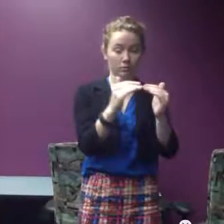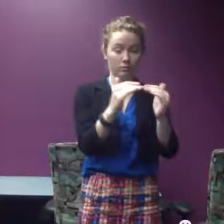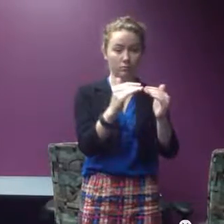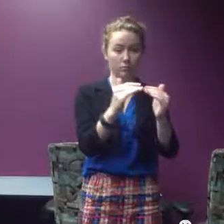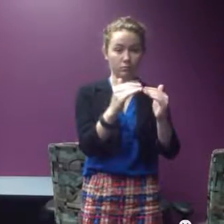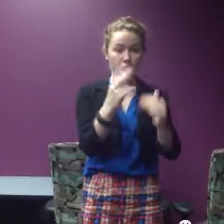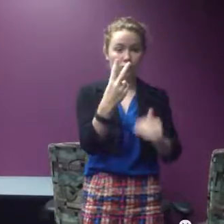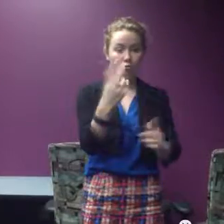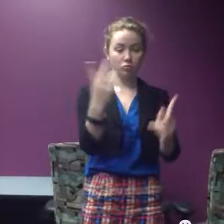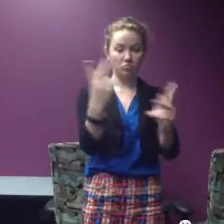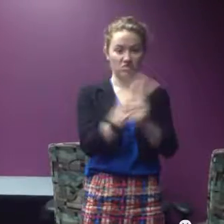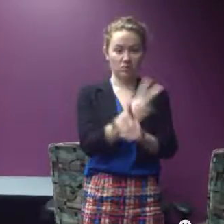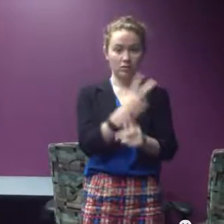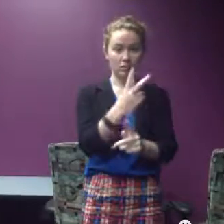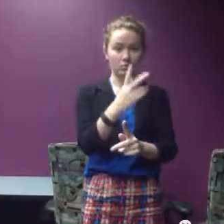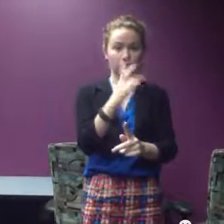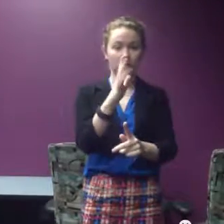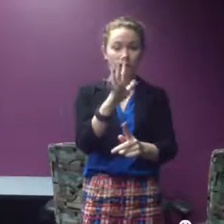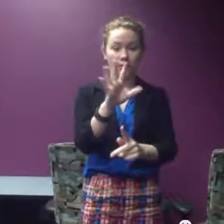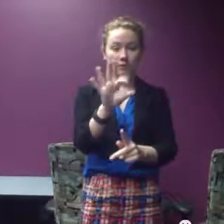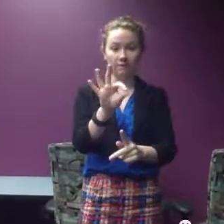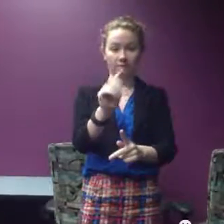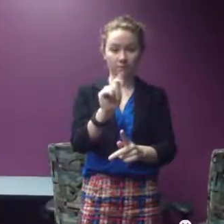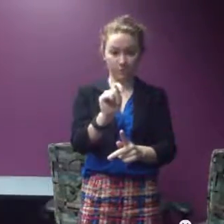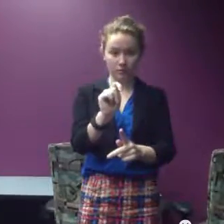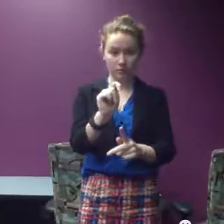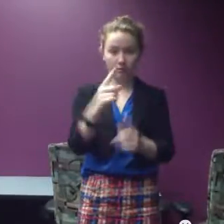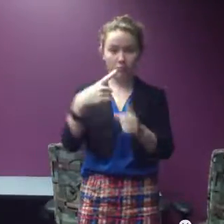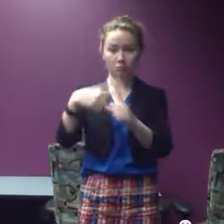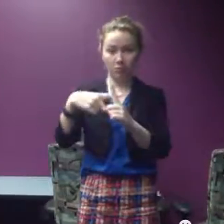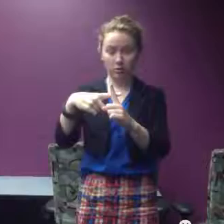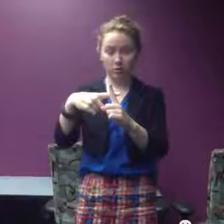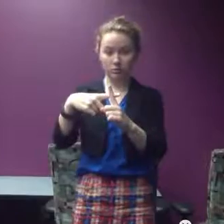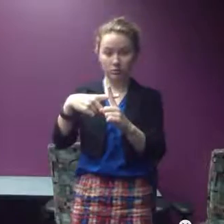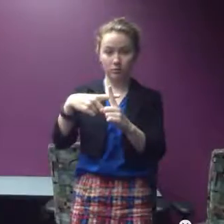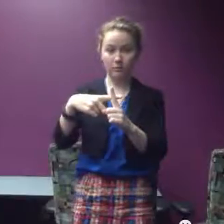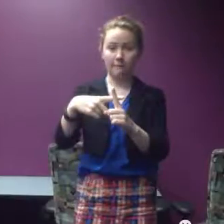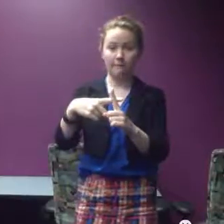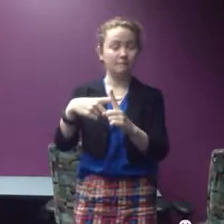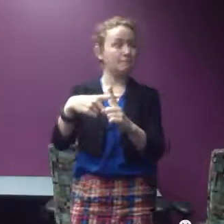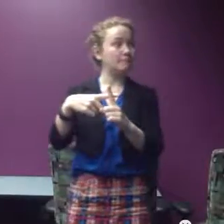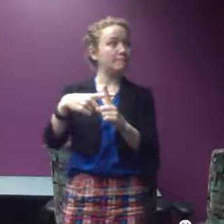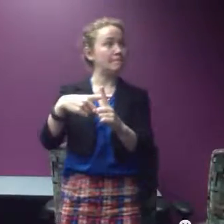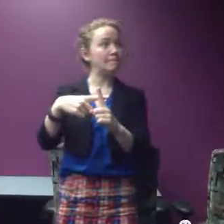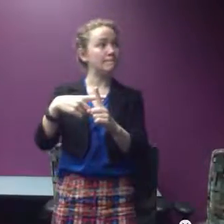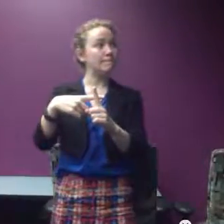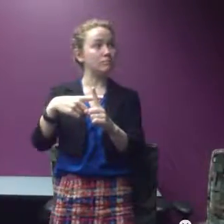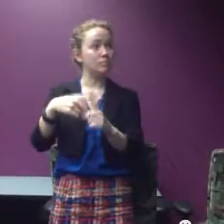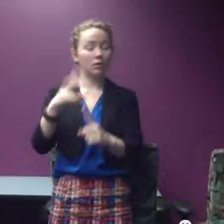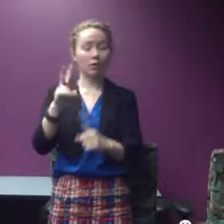The perimeter equals 2 times 2 feet plus